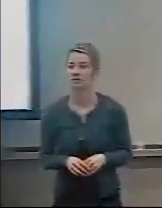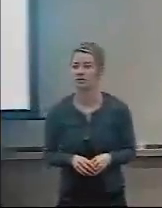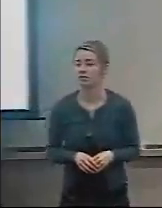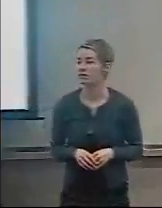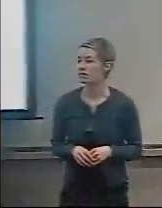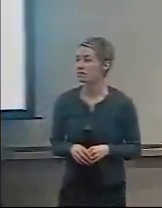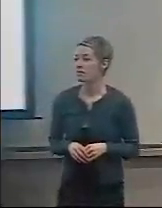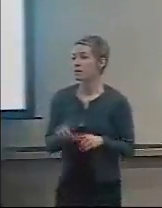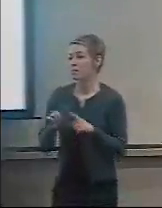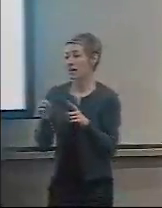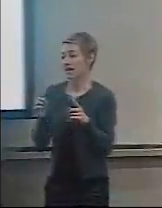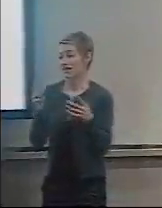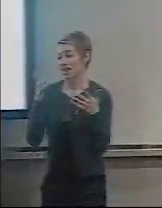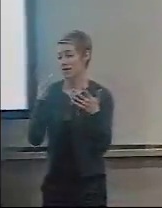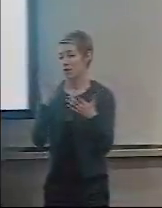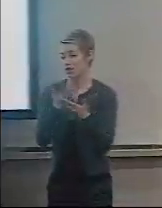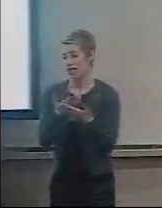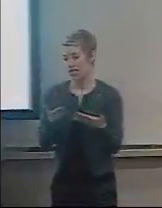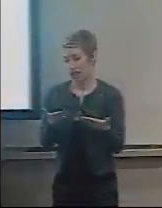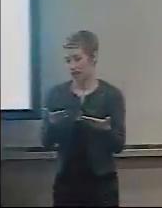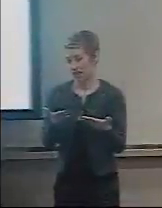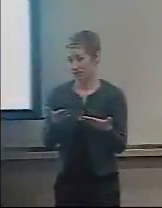Now, the unfortunate thing is there's